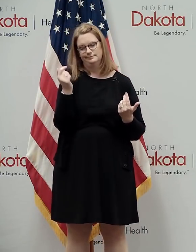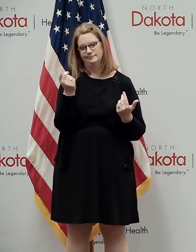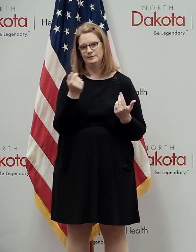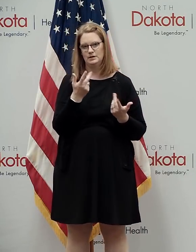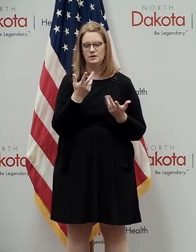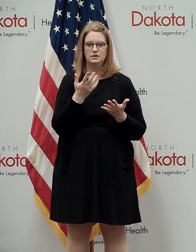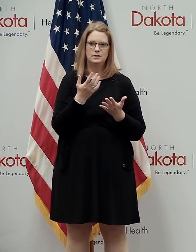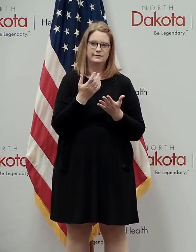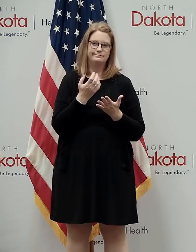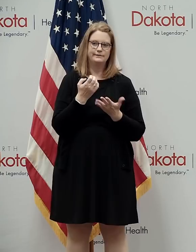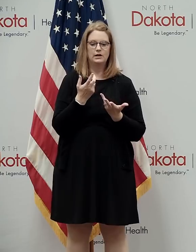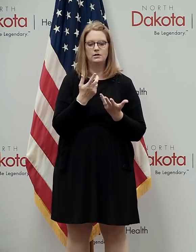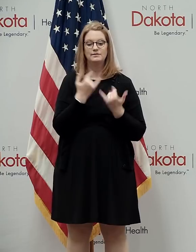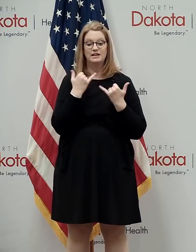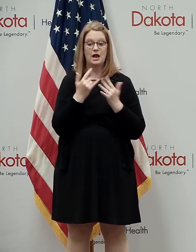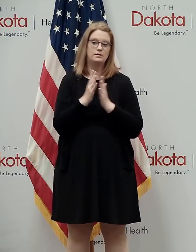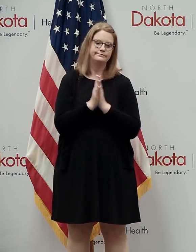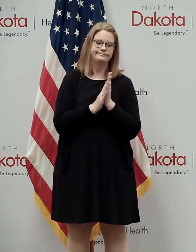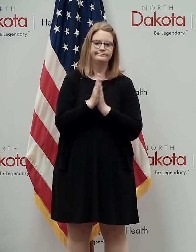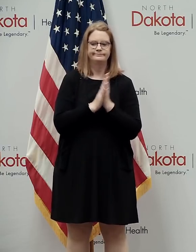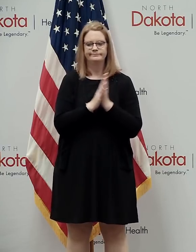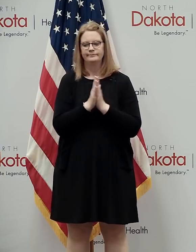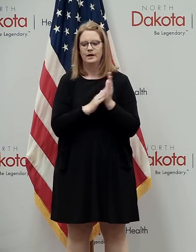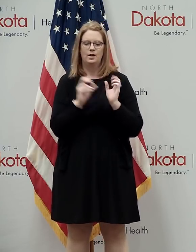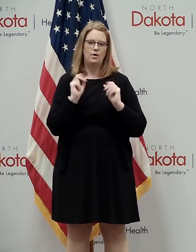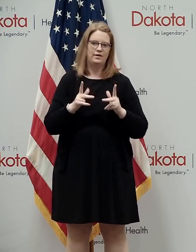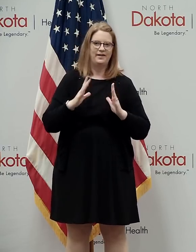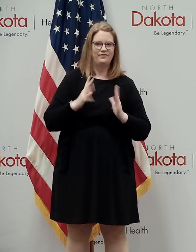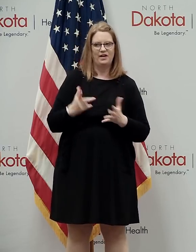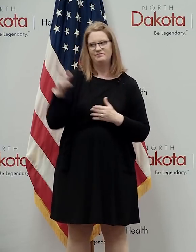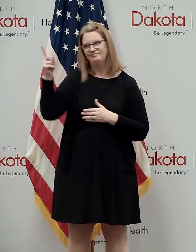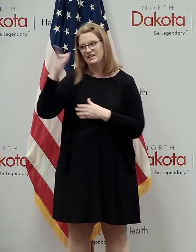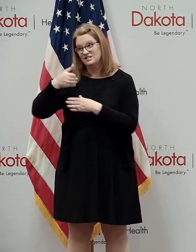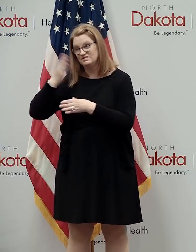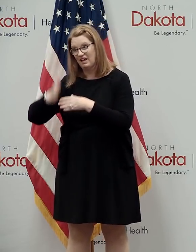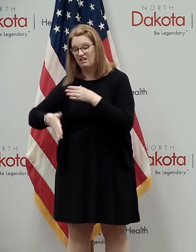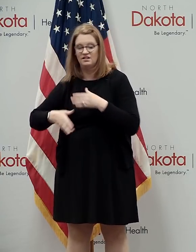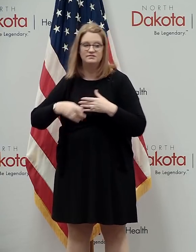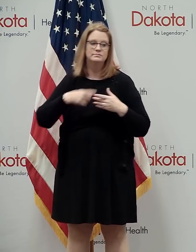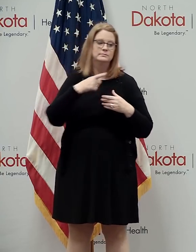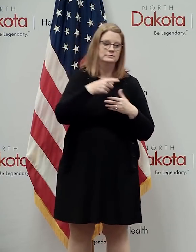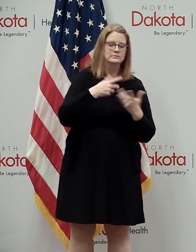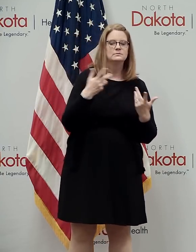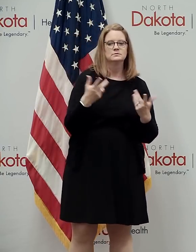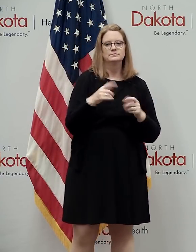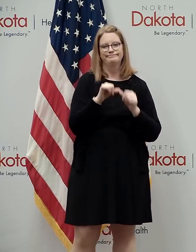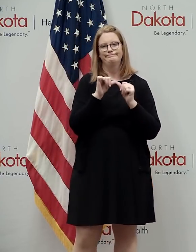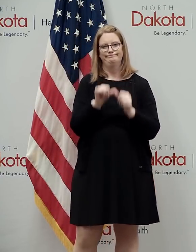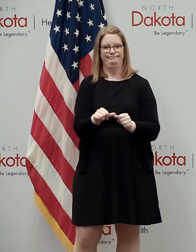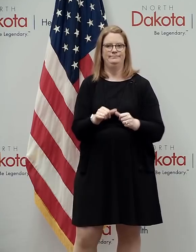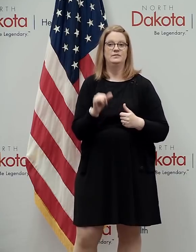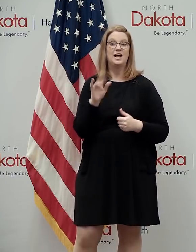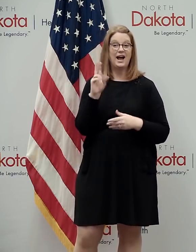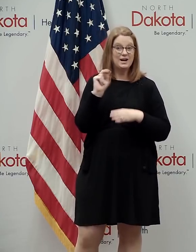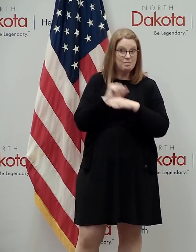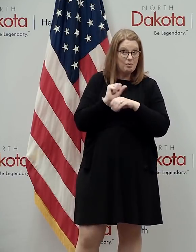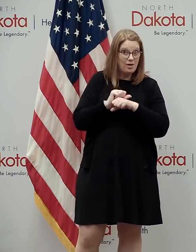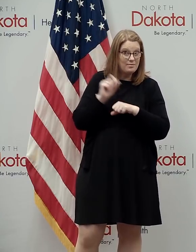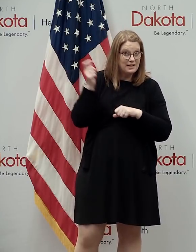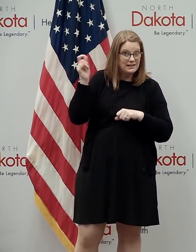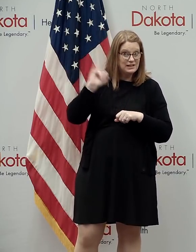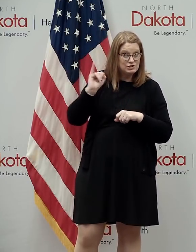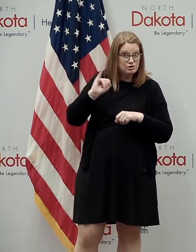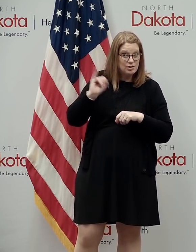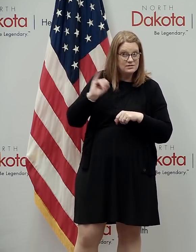an economic incentive for people to get back into the workforce, because unemployment insurance was never designed